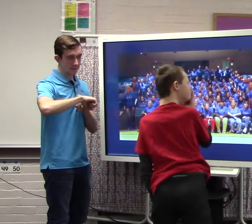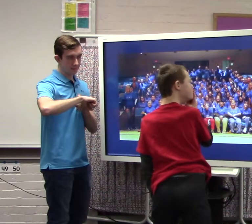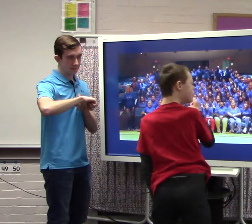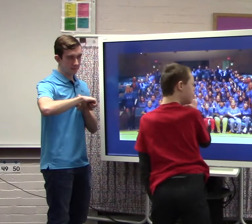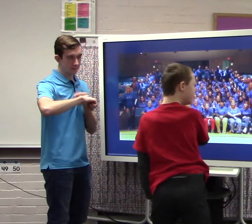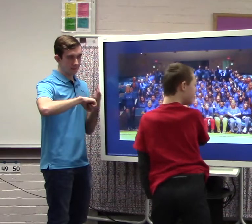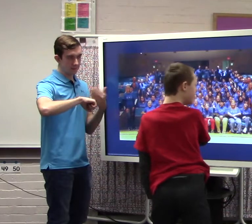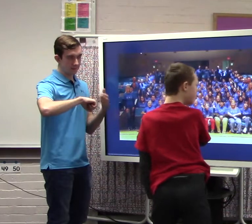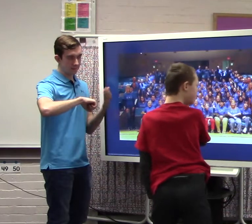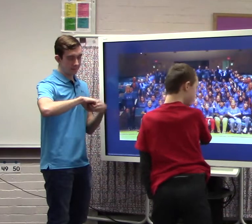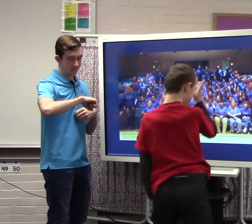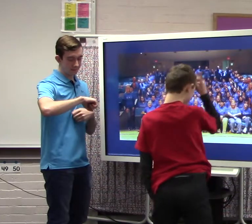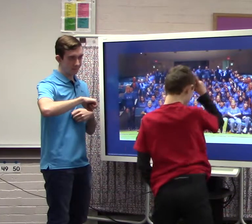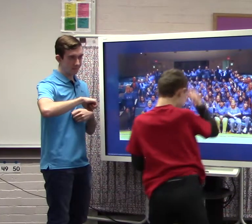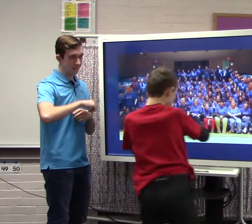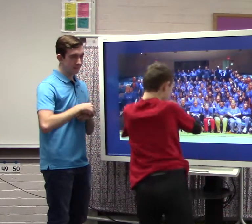Come on, time's ticking.